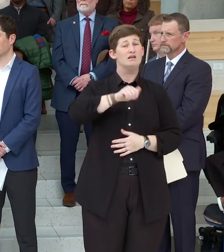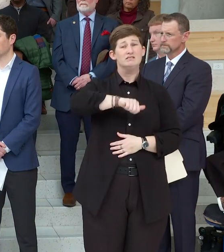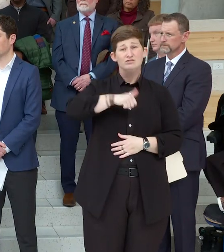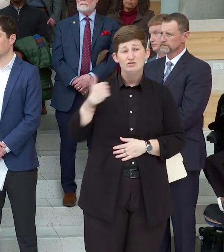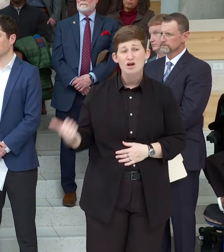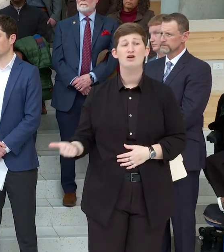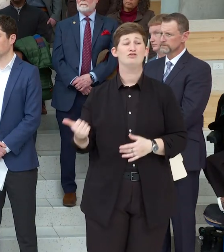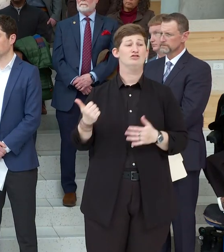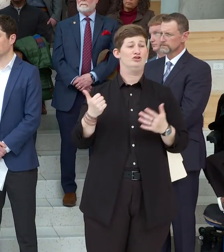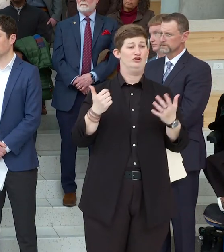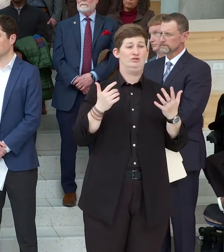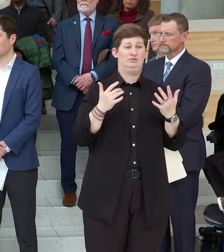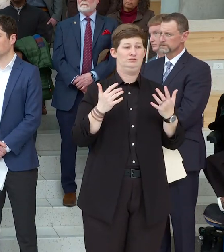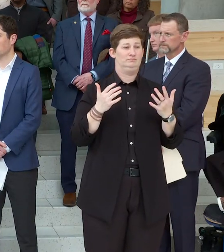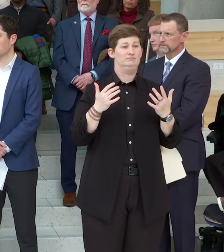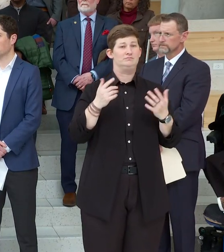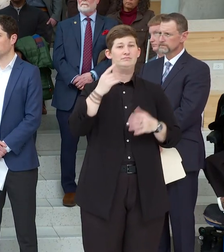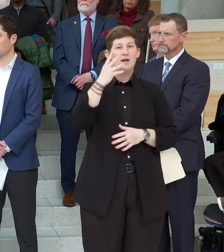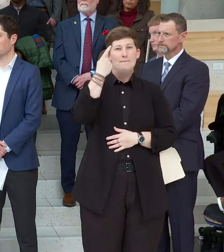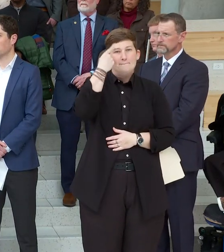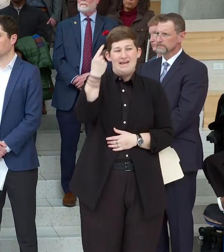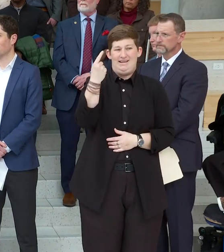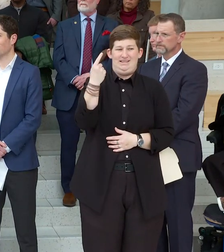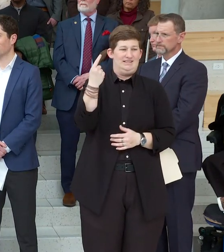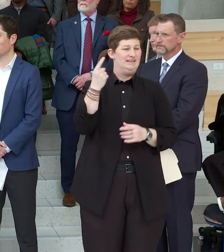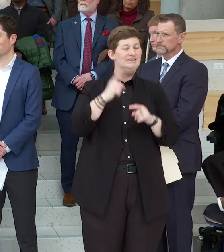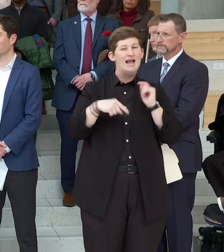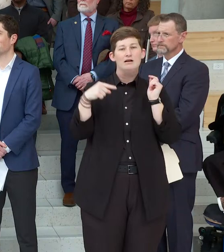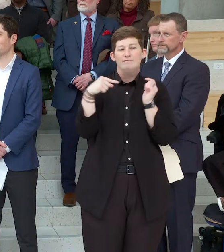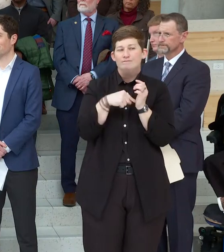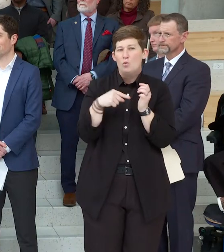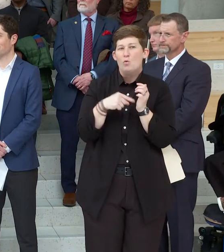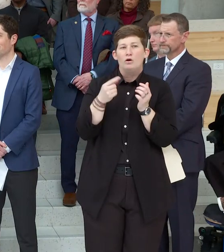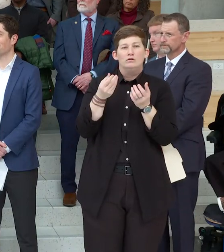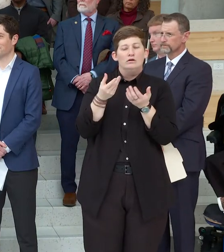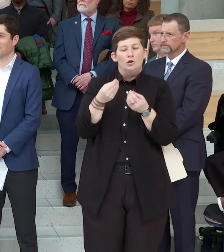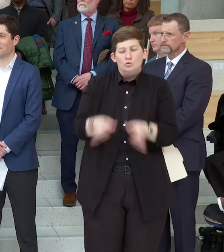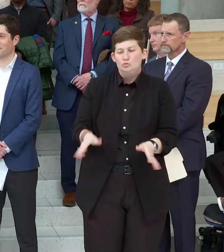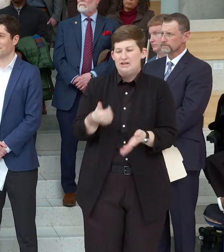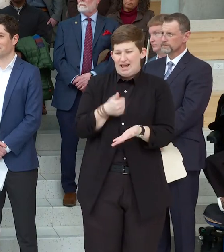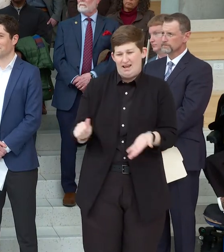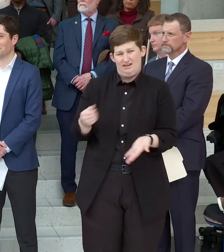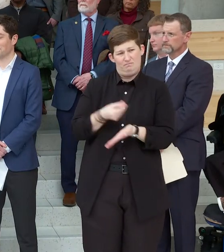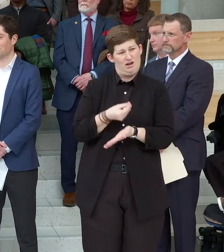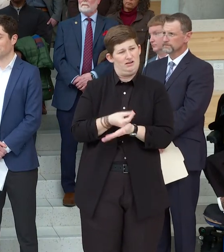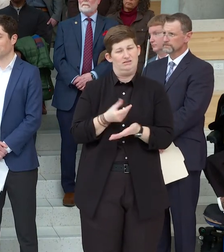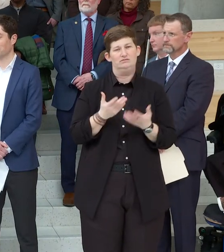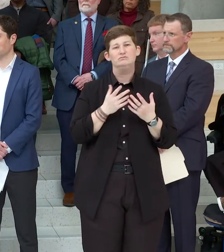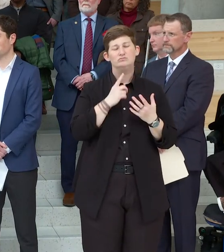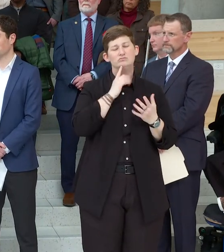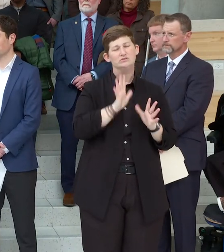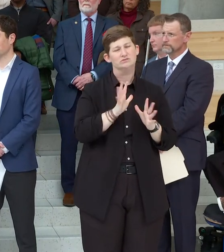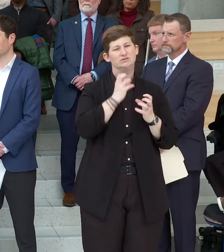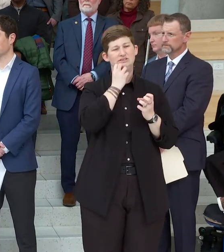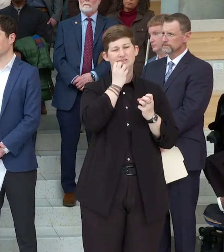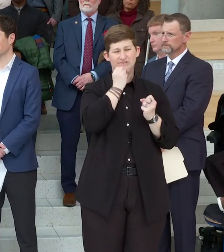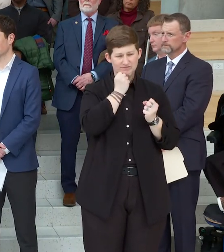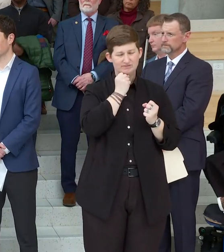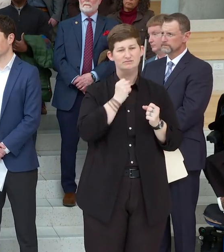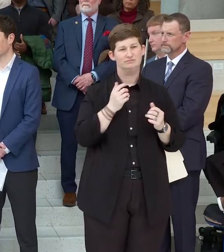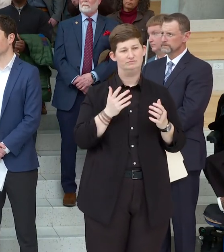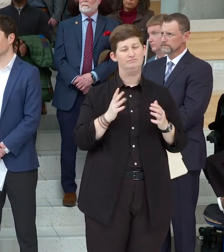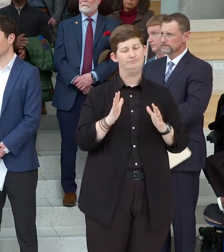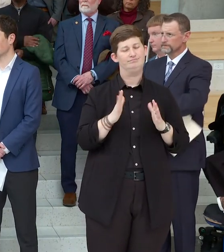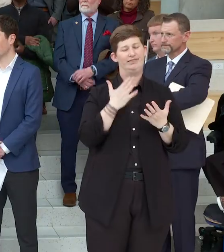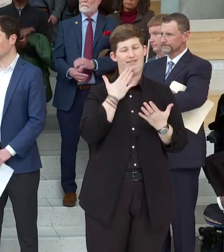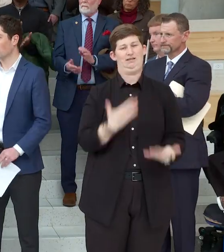cent in sales tax and property tax. We just cannot. We must revert this course of action. So thank you very much,